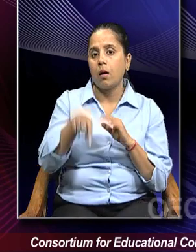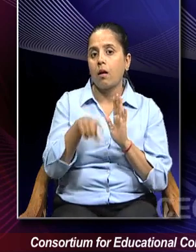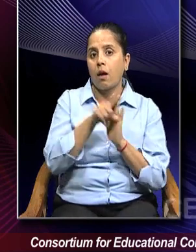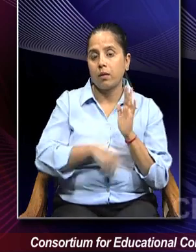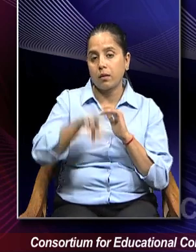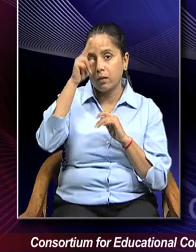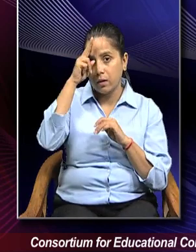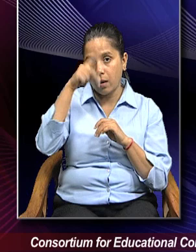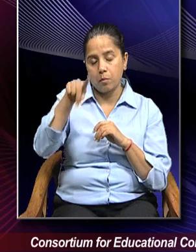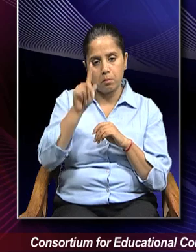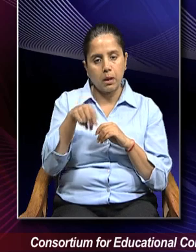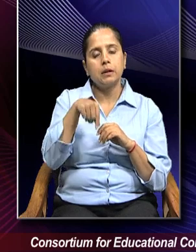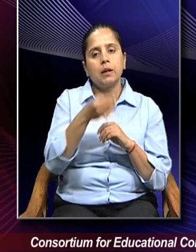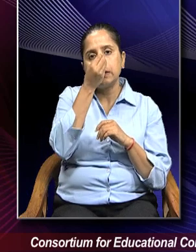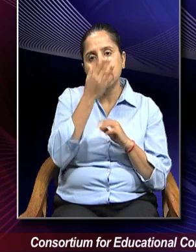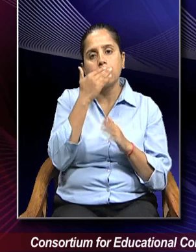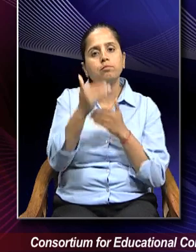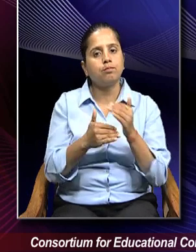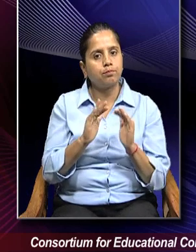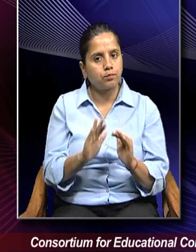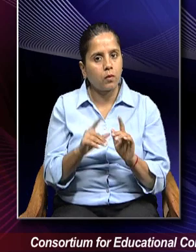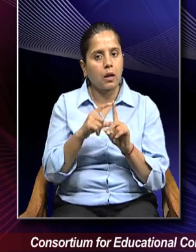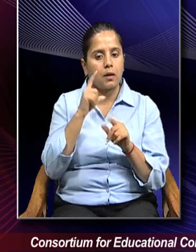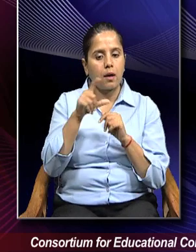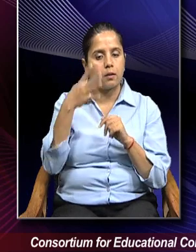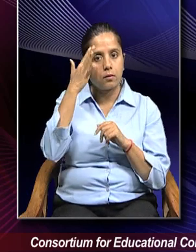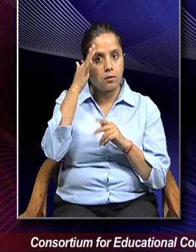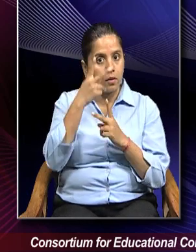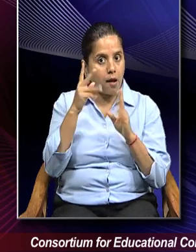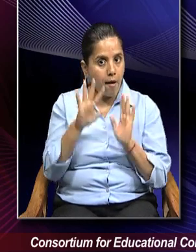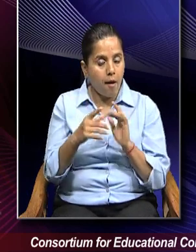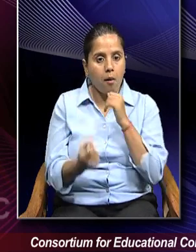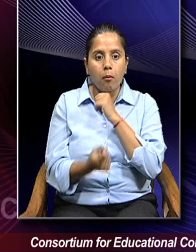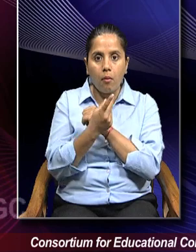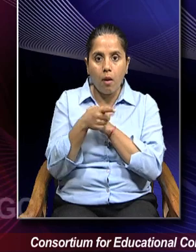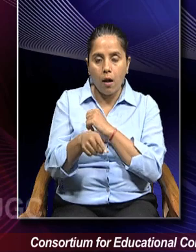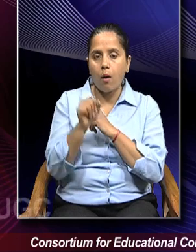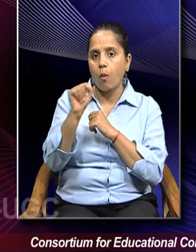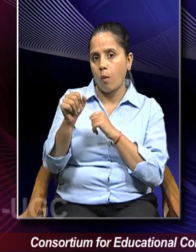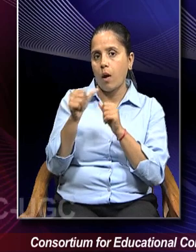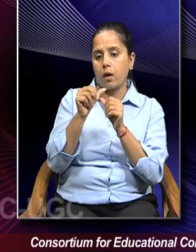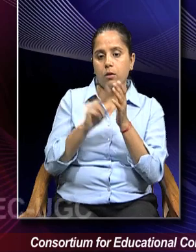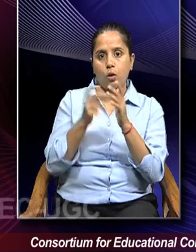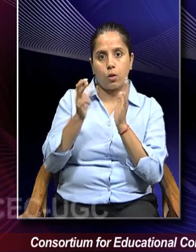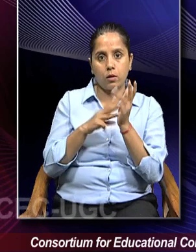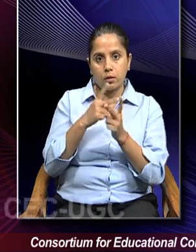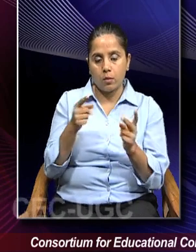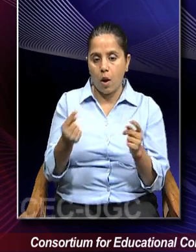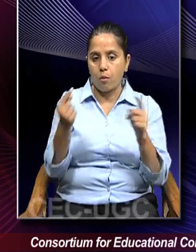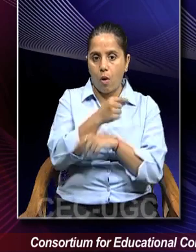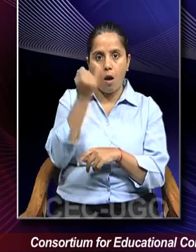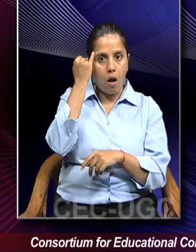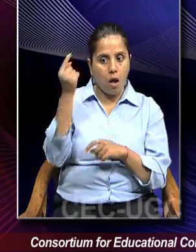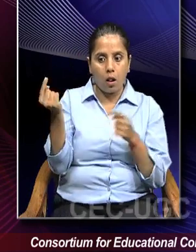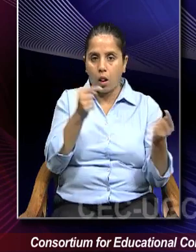dilemmas we need to ease the dialectical tension arising from the antagonism between opposing ideas.